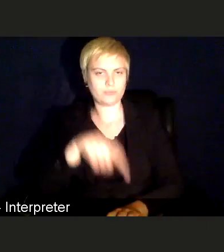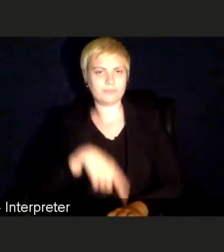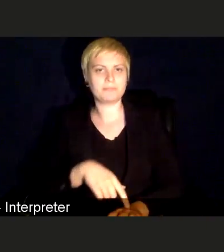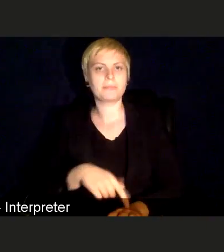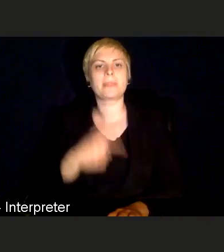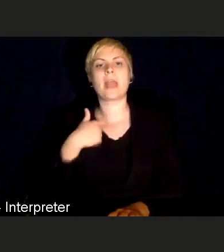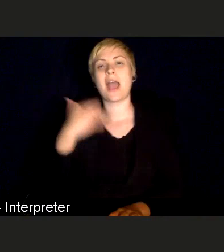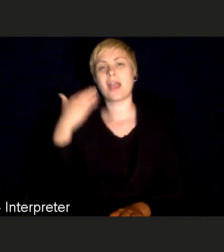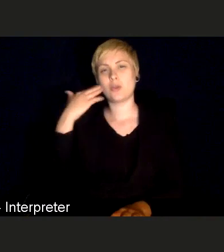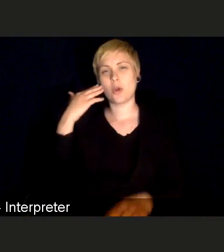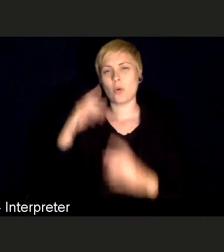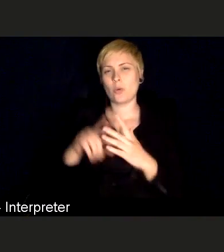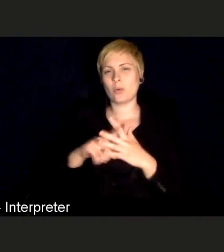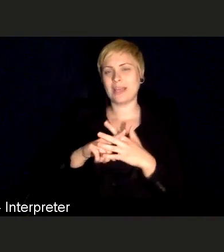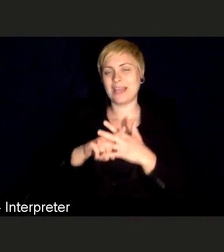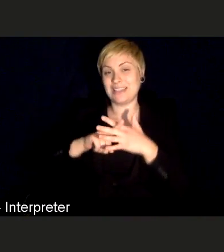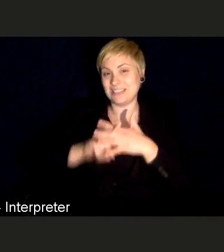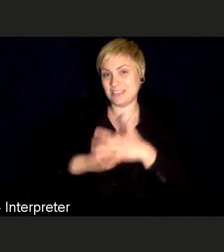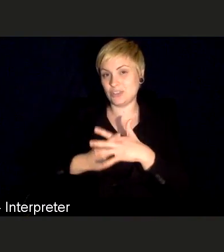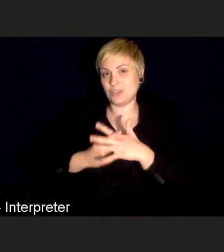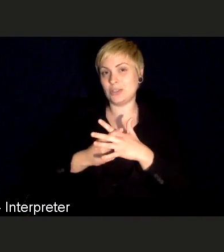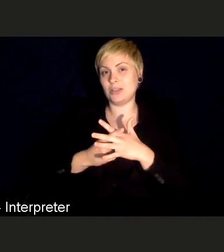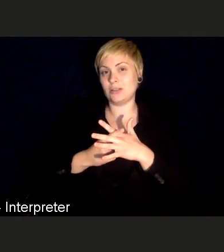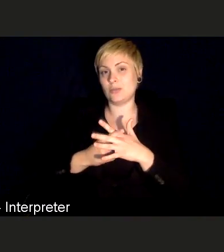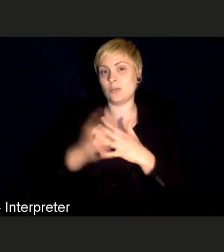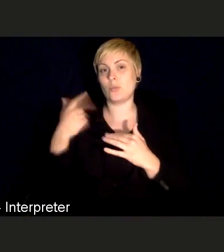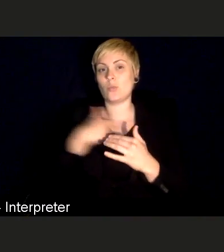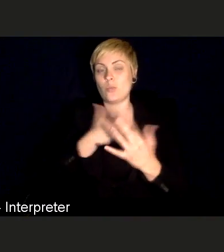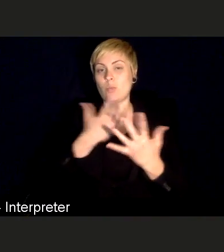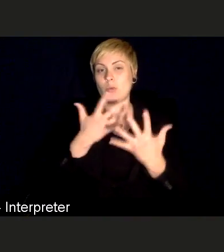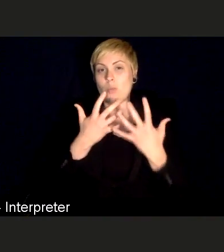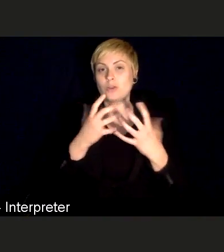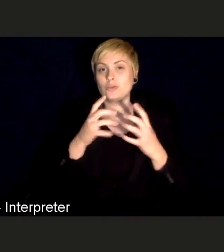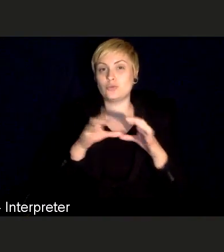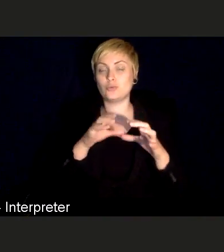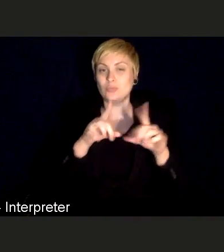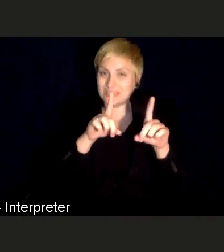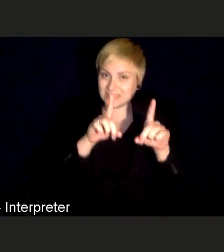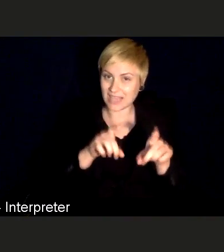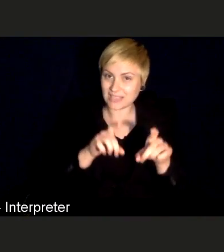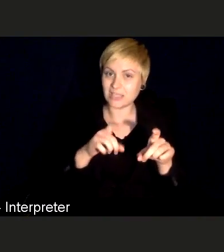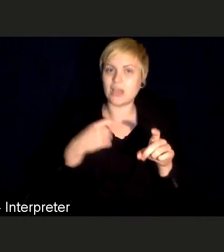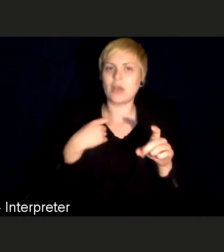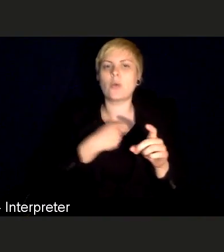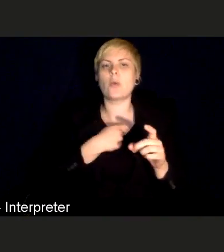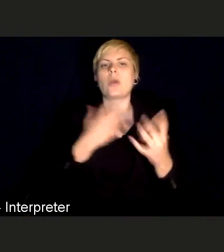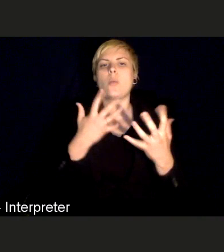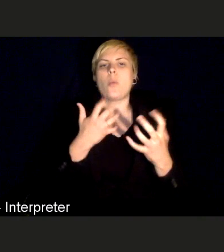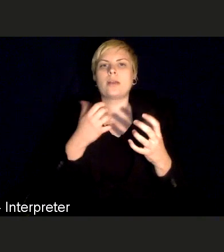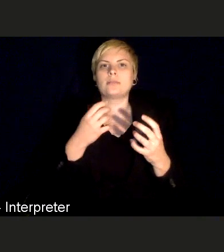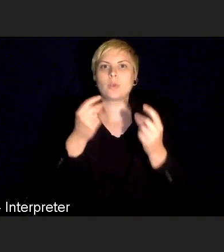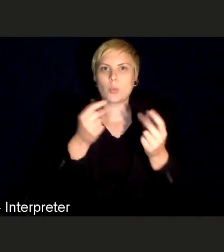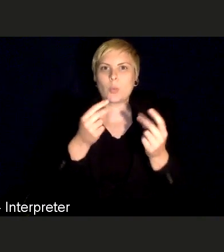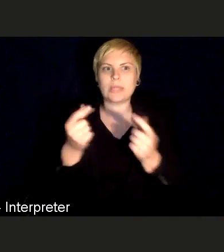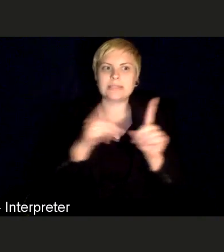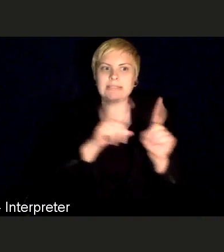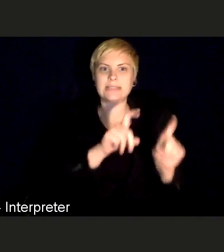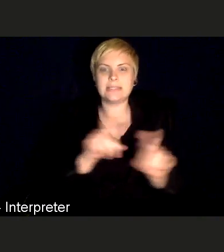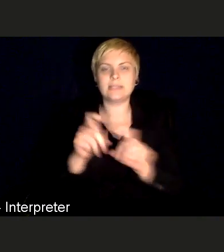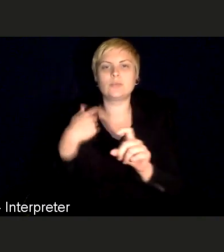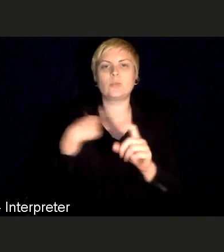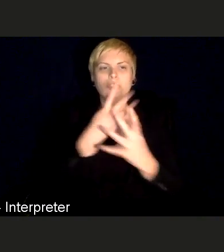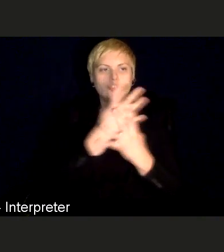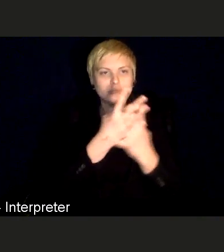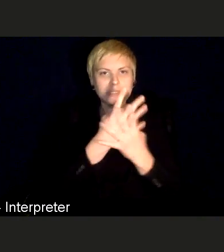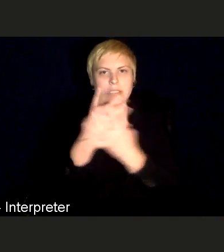we set about to do some testing, we wanted to get a quick impact in our community, and we had a screening and